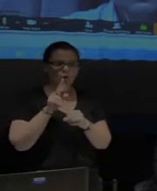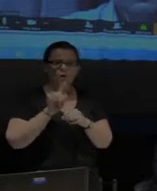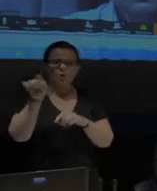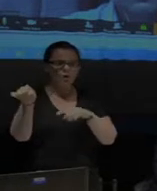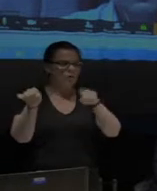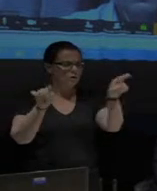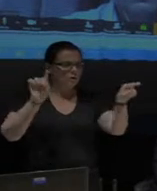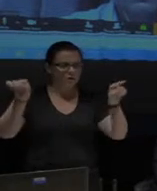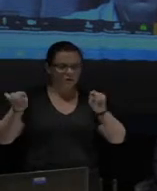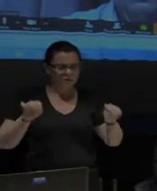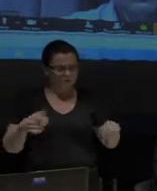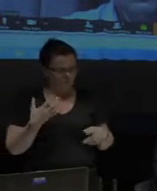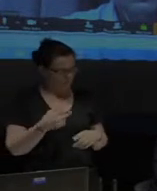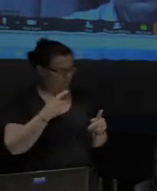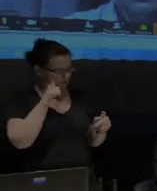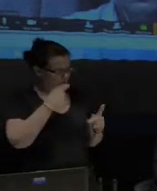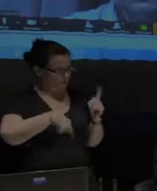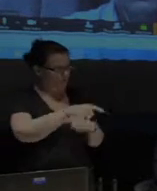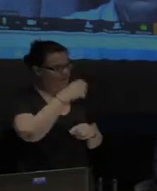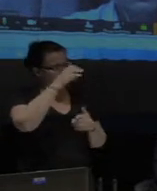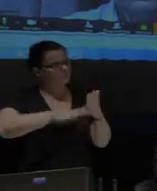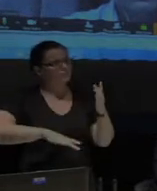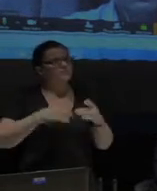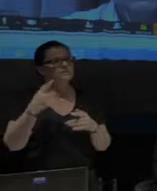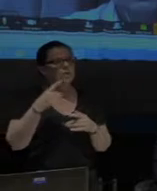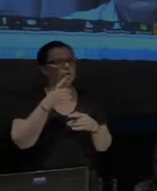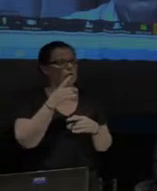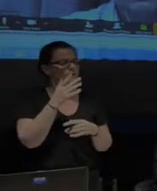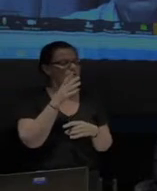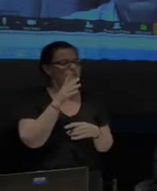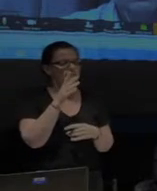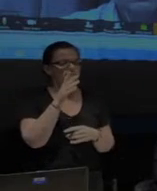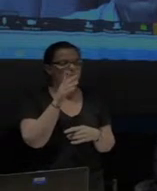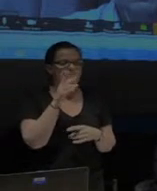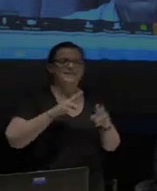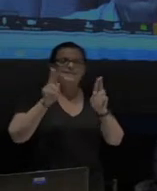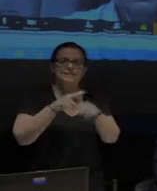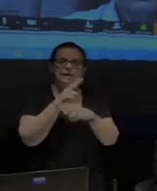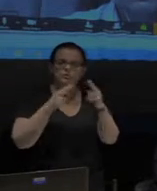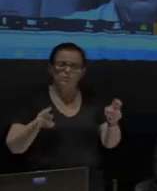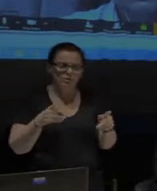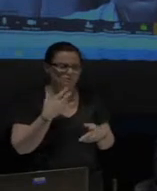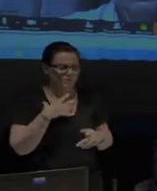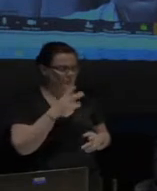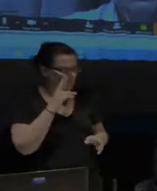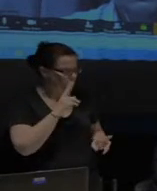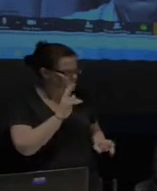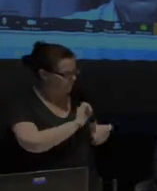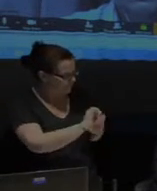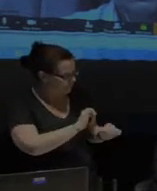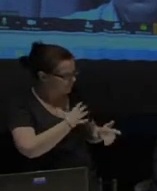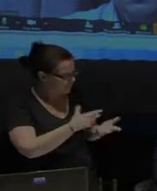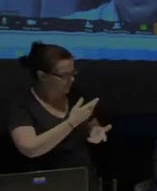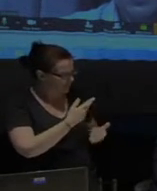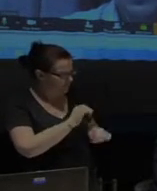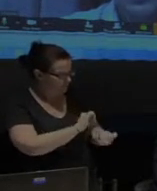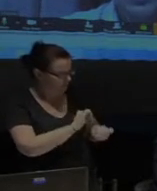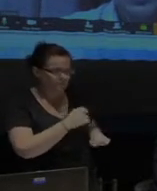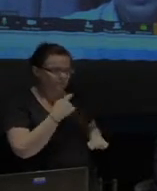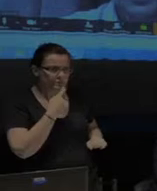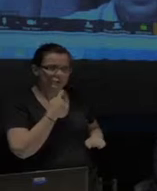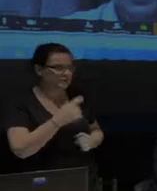international experience in the group. So is there anybody who'd like to kind of kick off on that topic? Oberdan first?